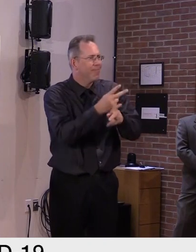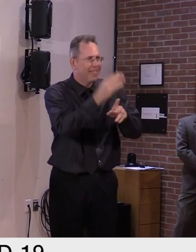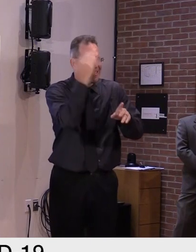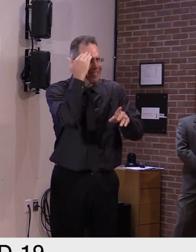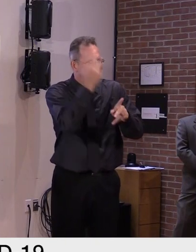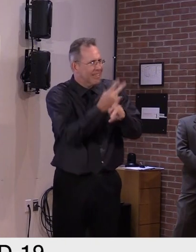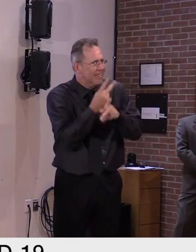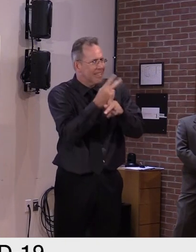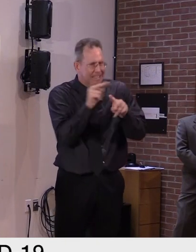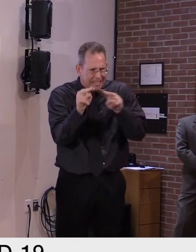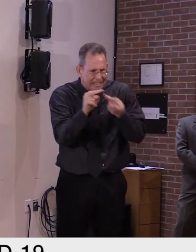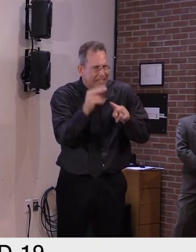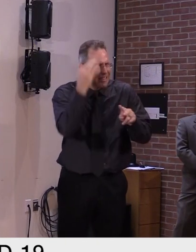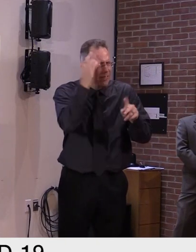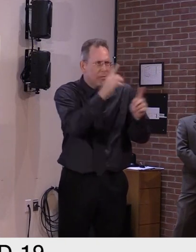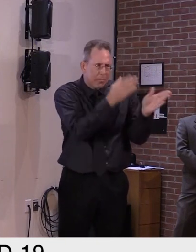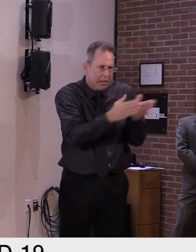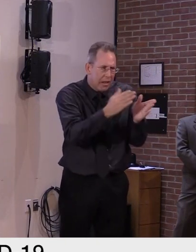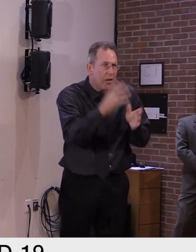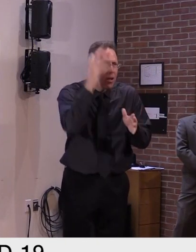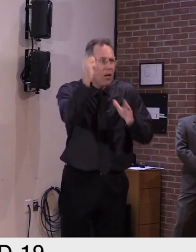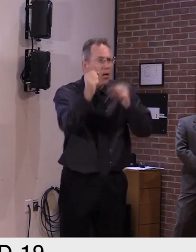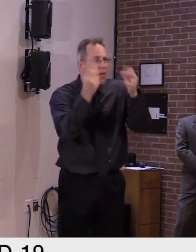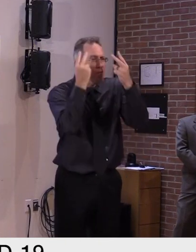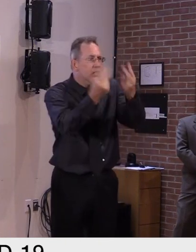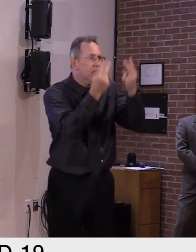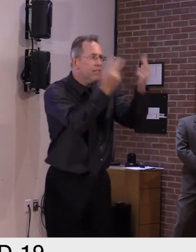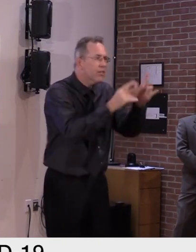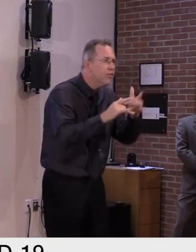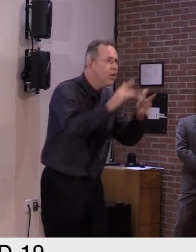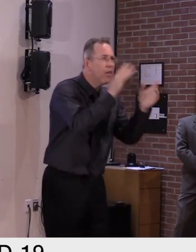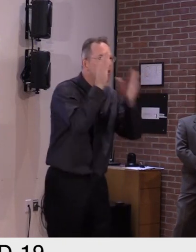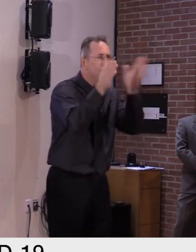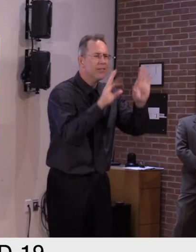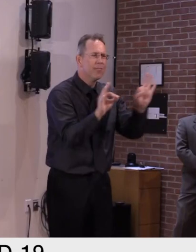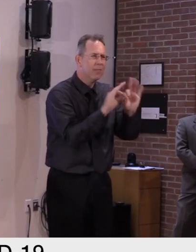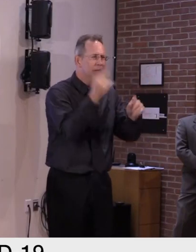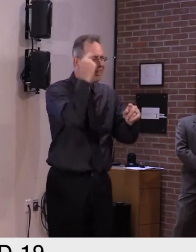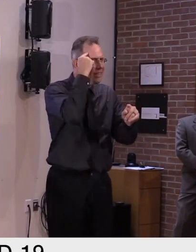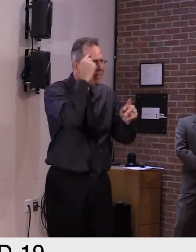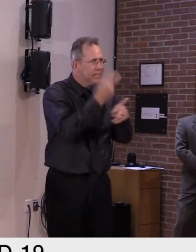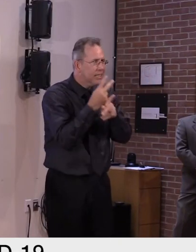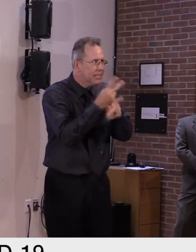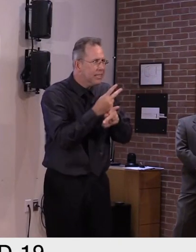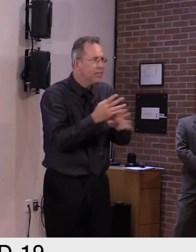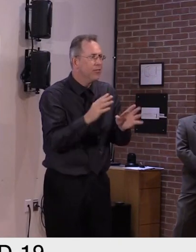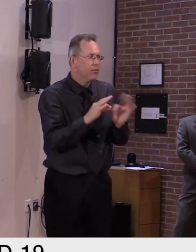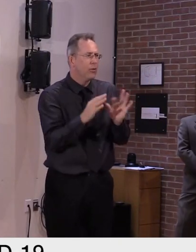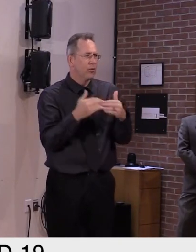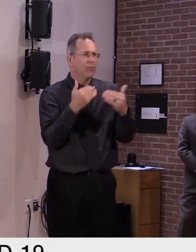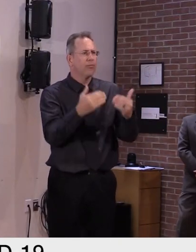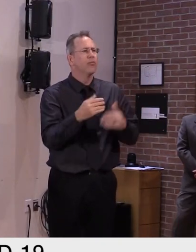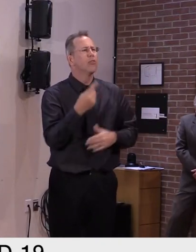but also within our region in the days and weeks ahead. And with that, I will turn it over to Dr. Levine.